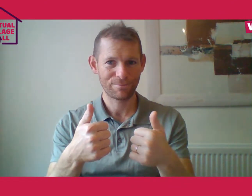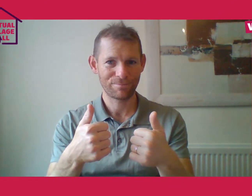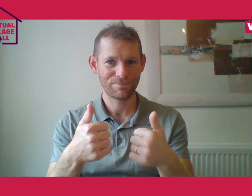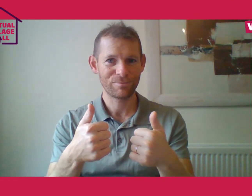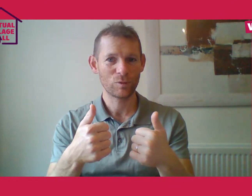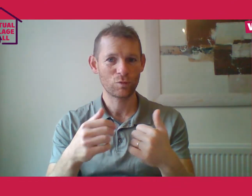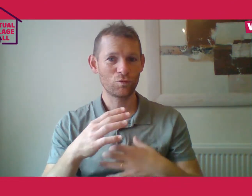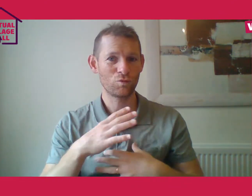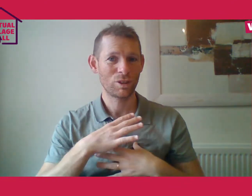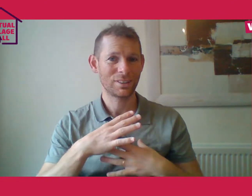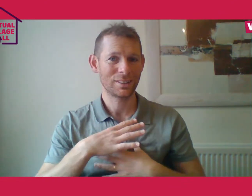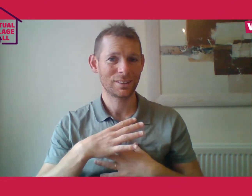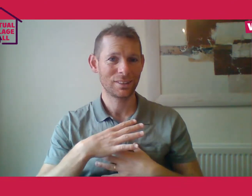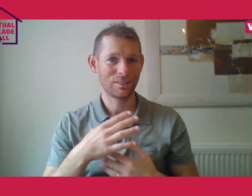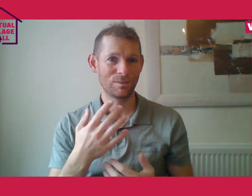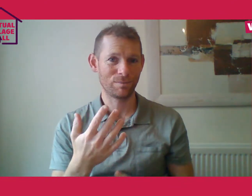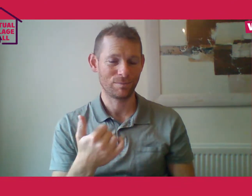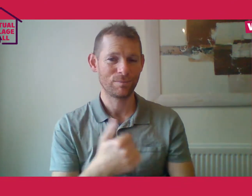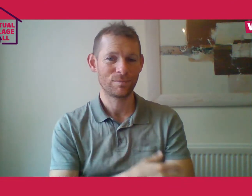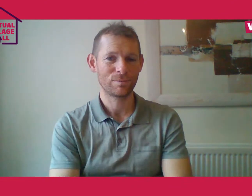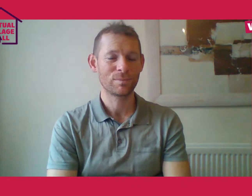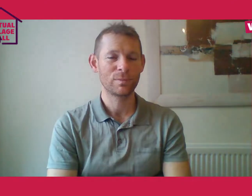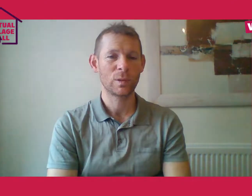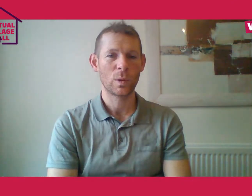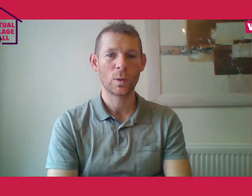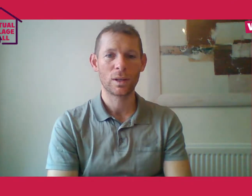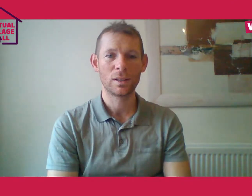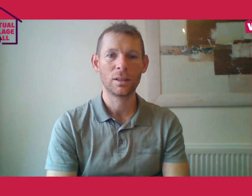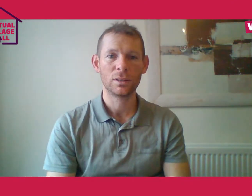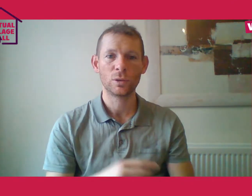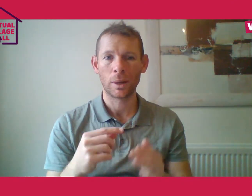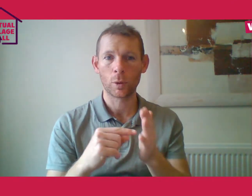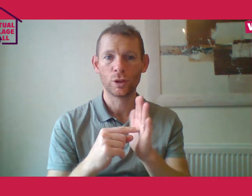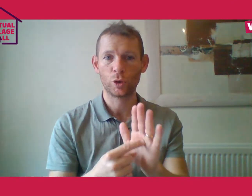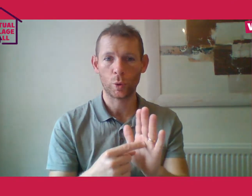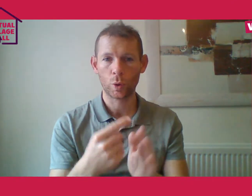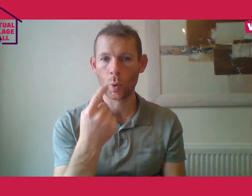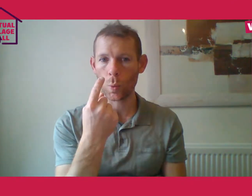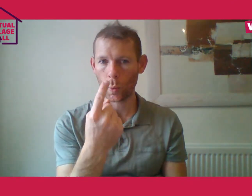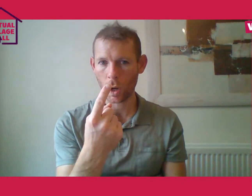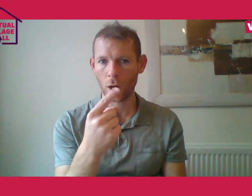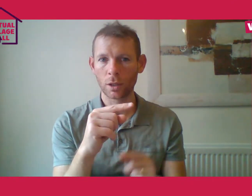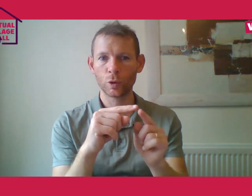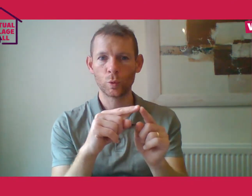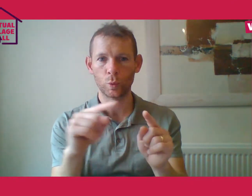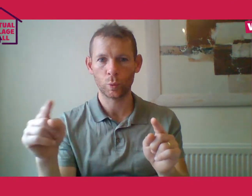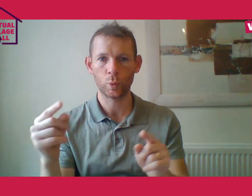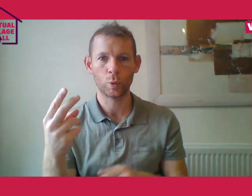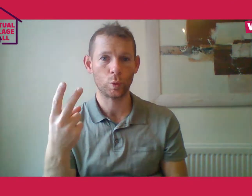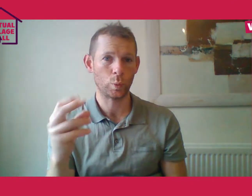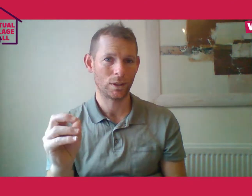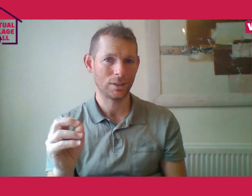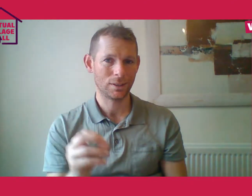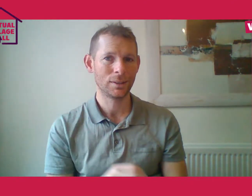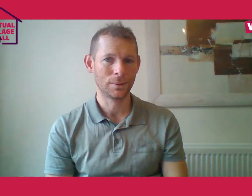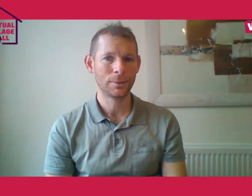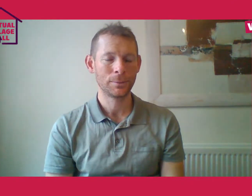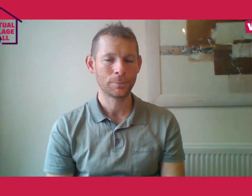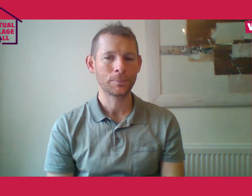Okay. So let's get ready to go the whole way together through